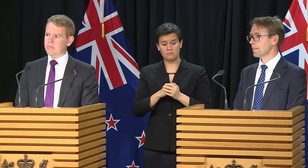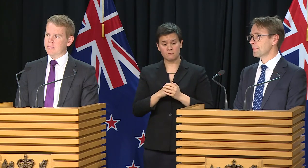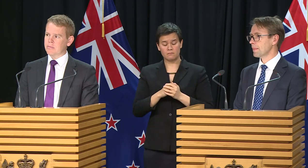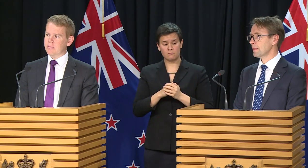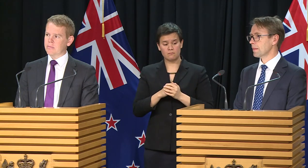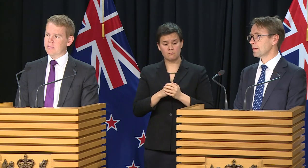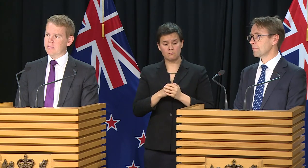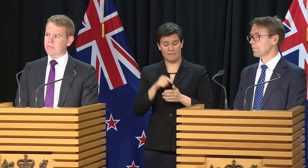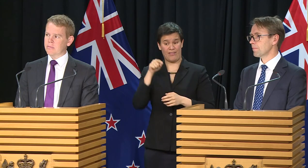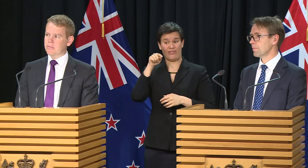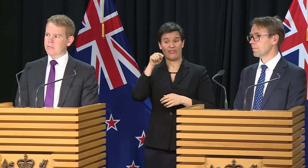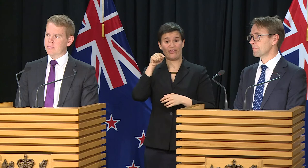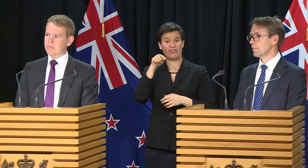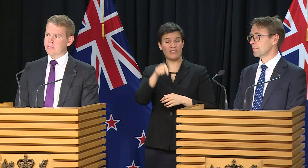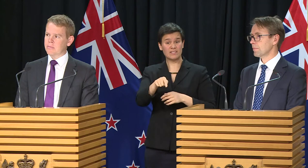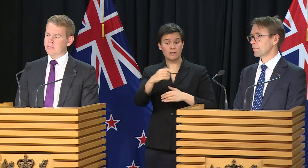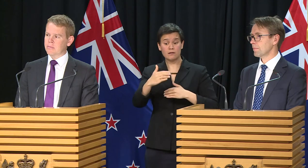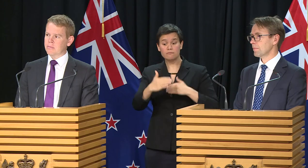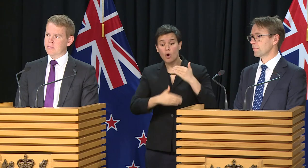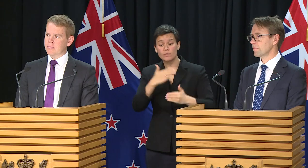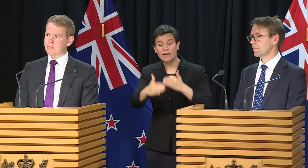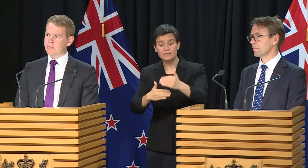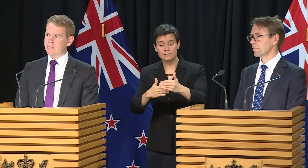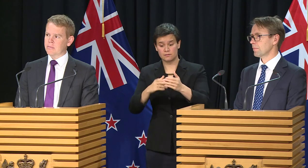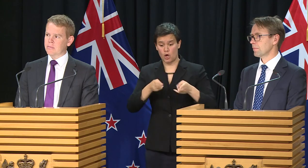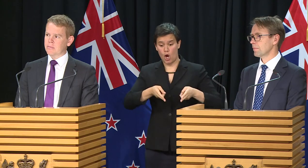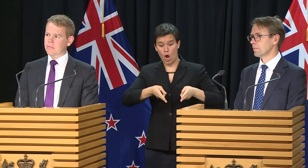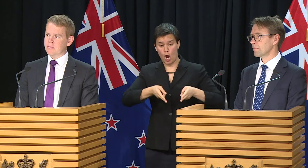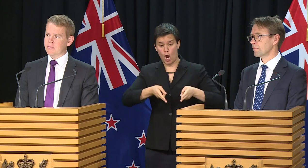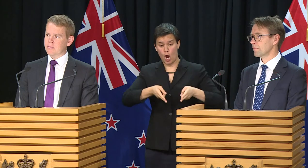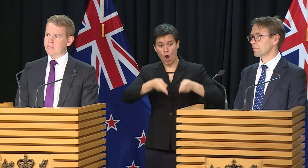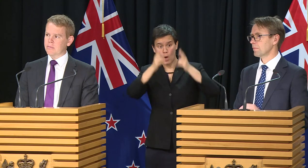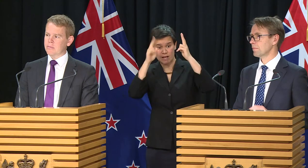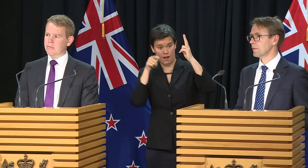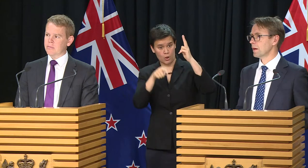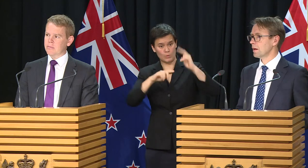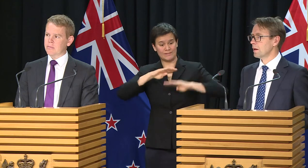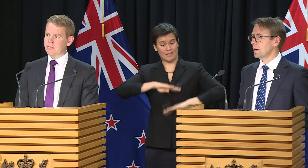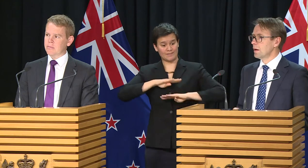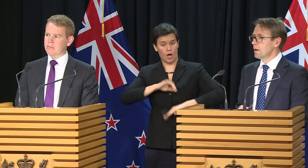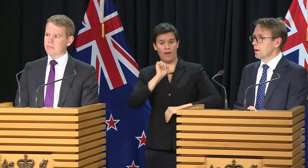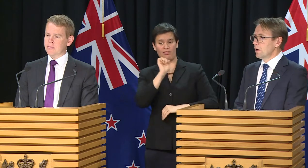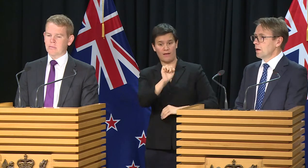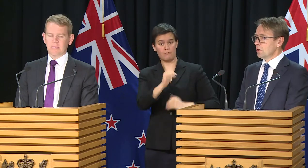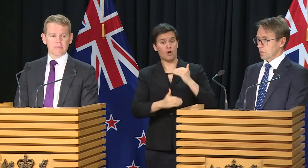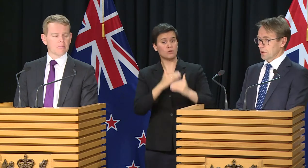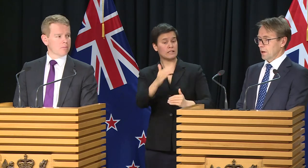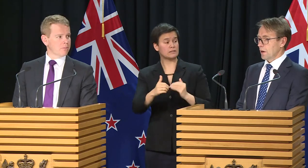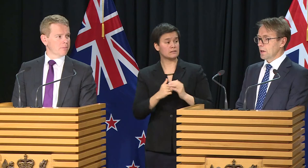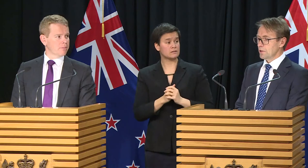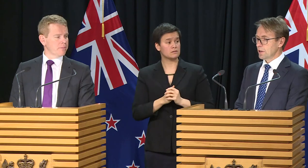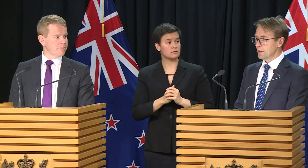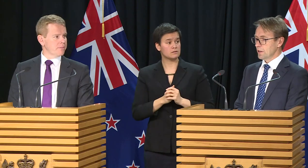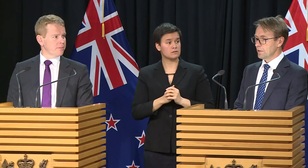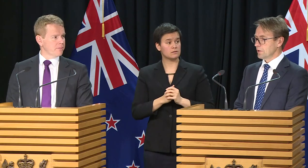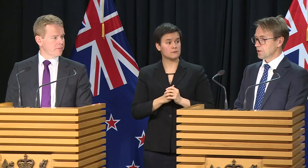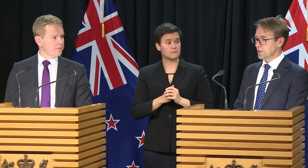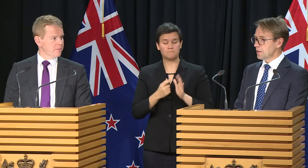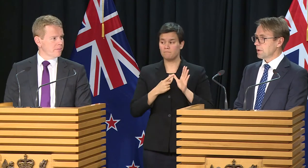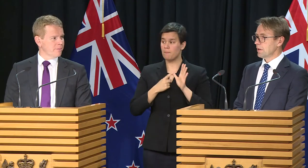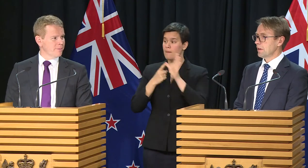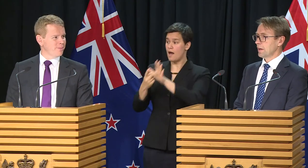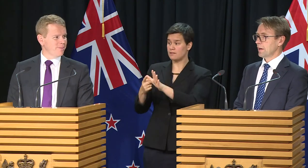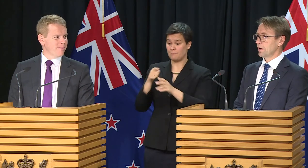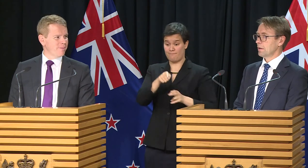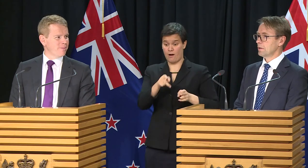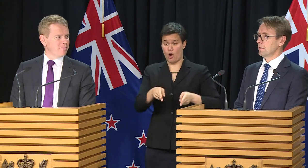different with the way that the Sudema facility is managed, or is it also as per... Look, the